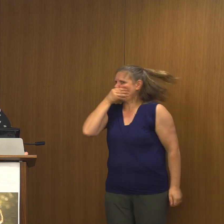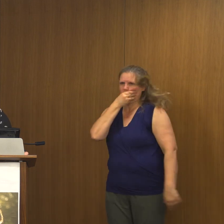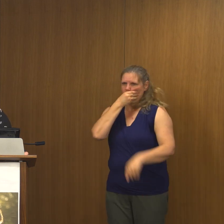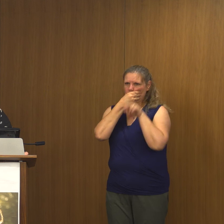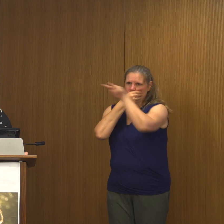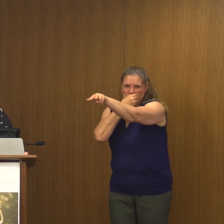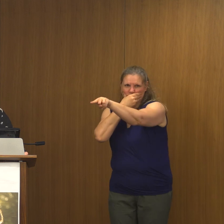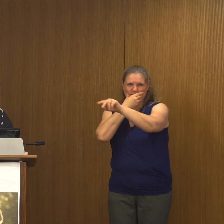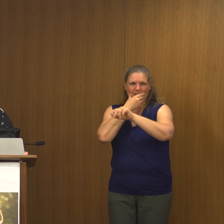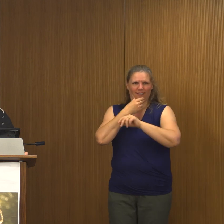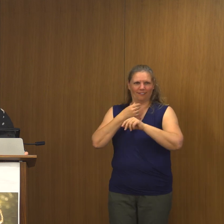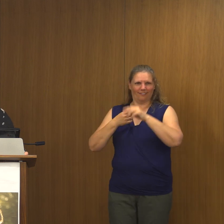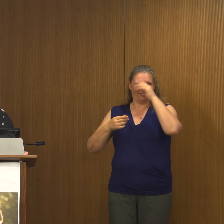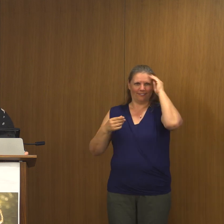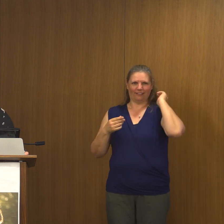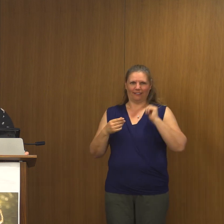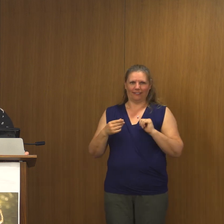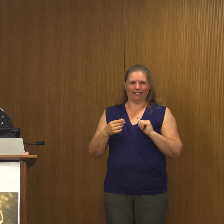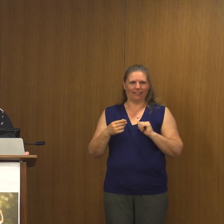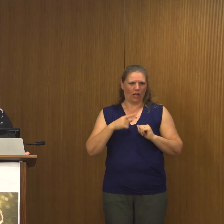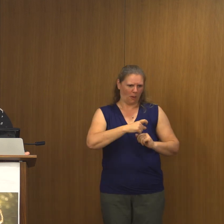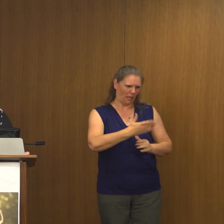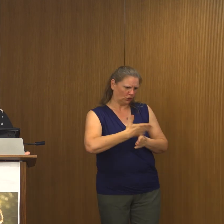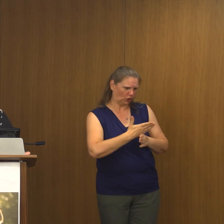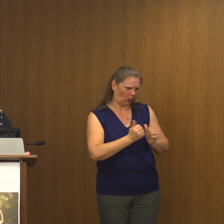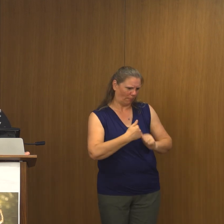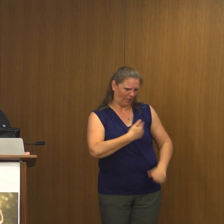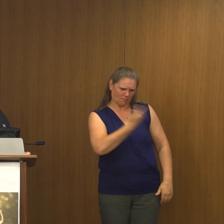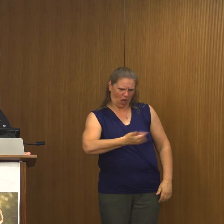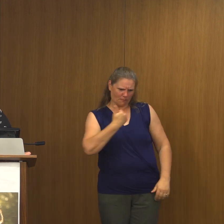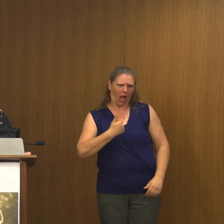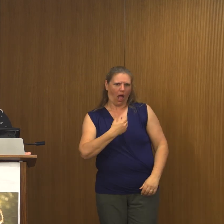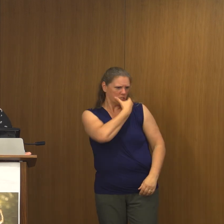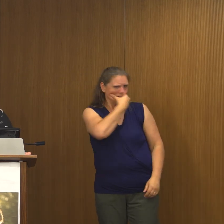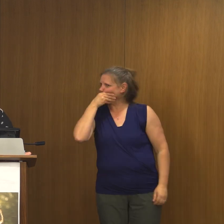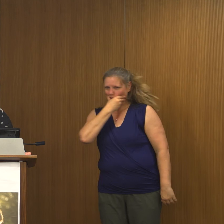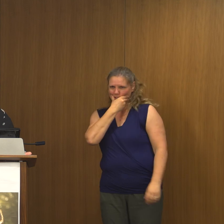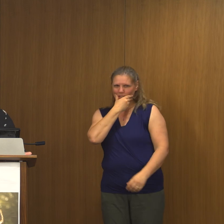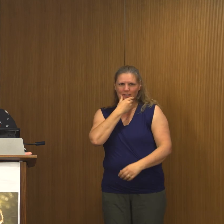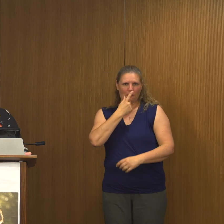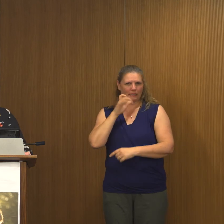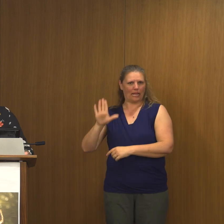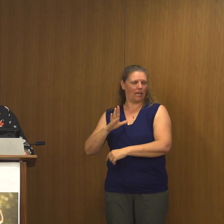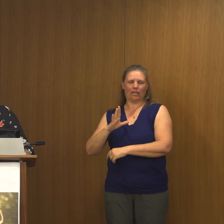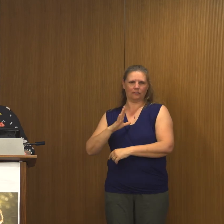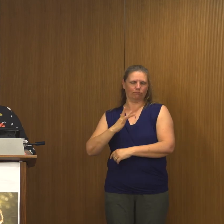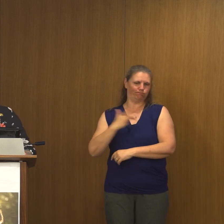over, and basically warn you to share my joy. This is beautiful. You are witnessing a magical moment